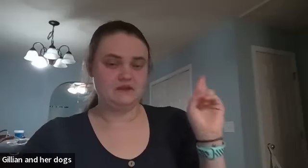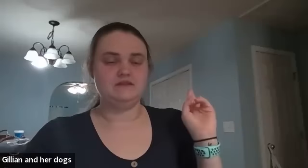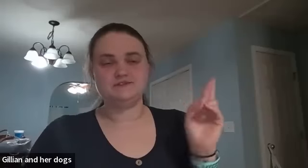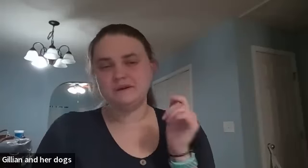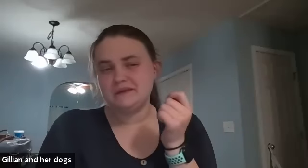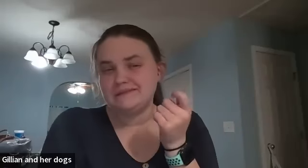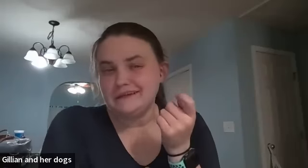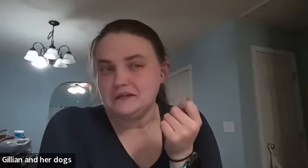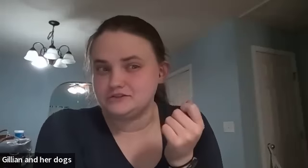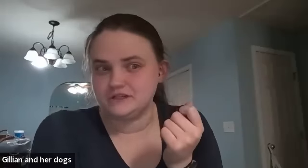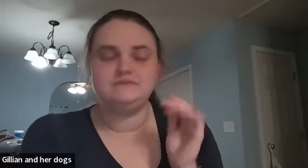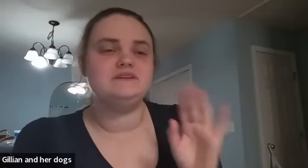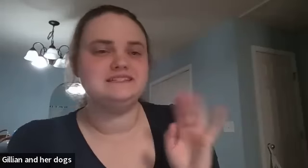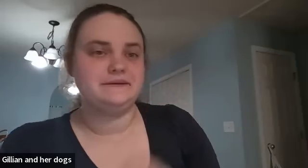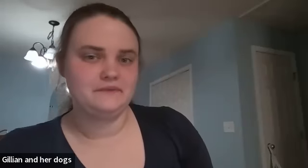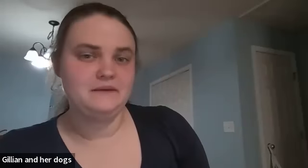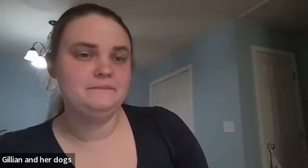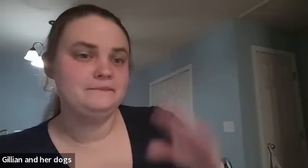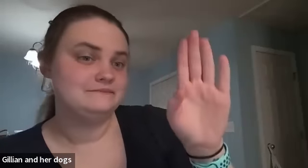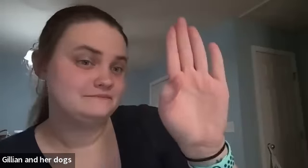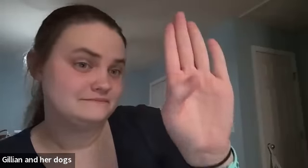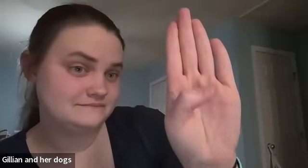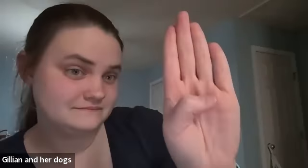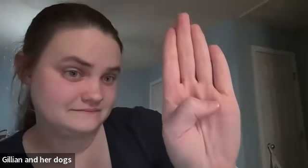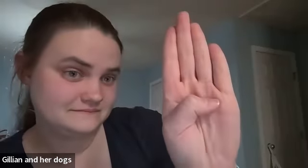right, this one might be a little tricky, but let's see, okay?